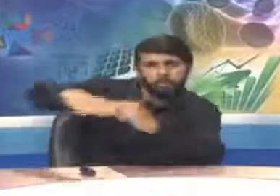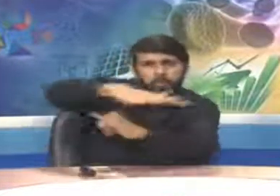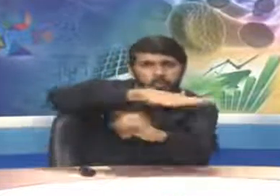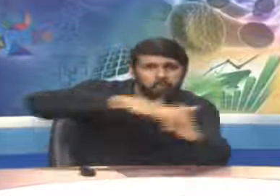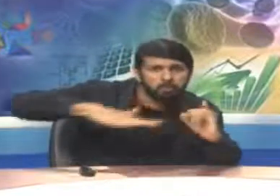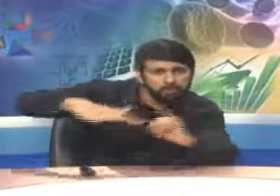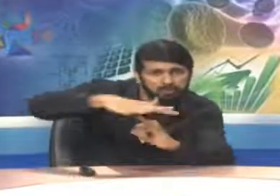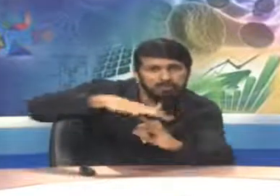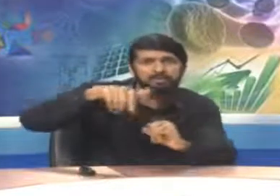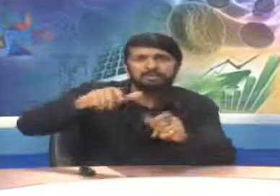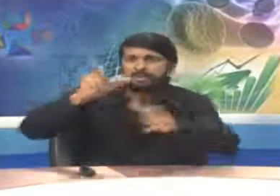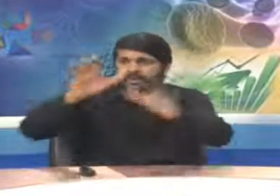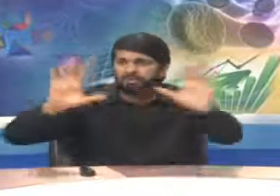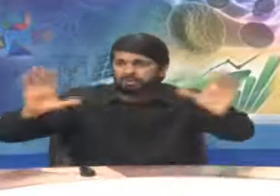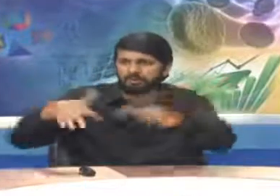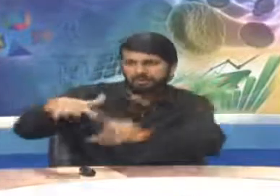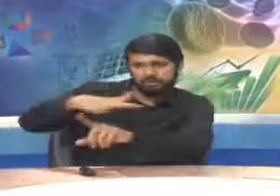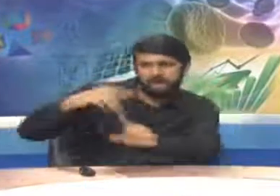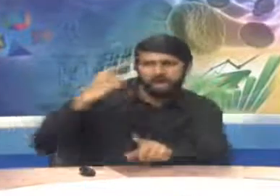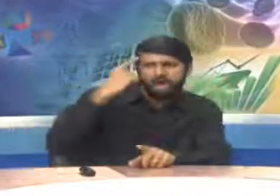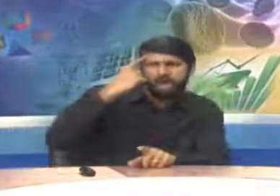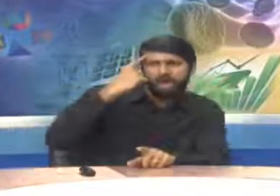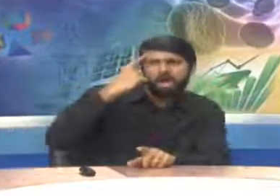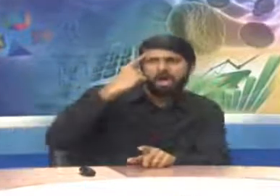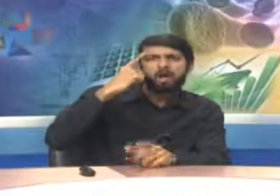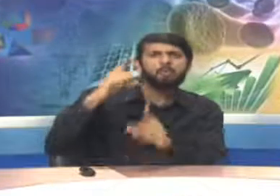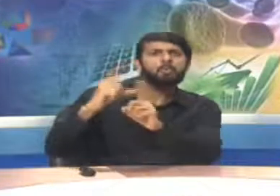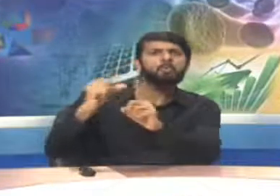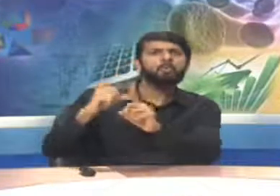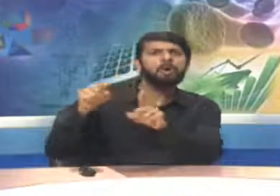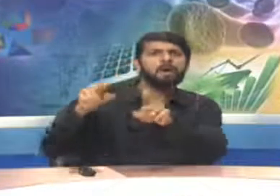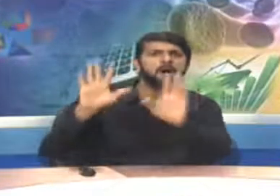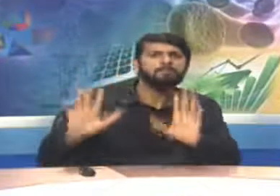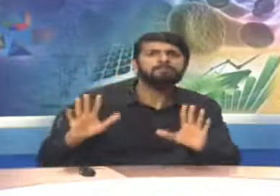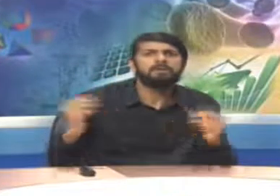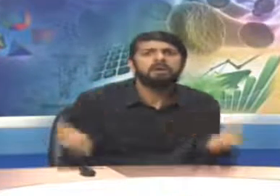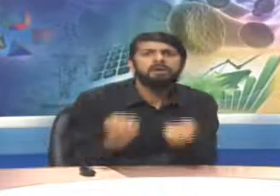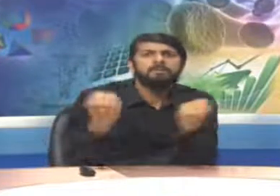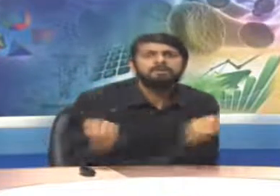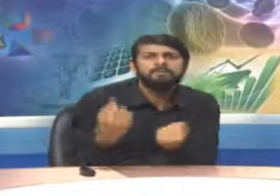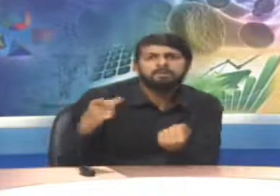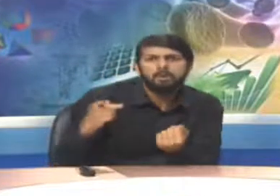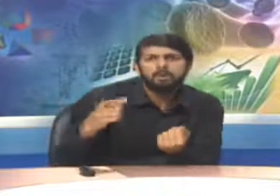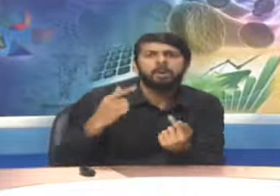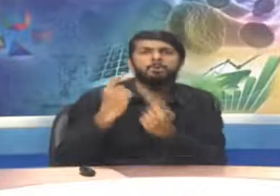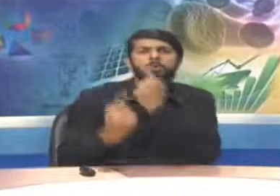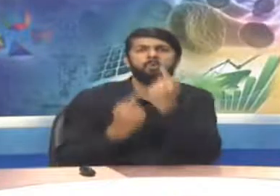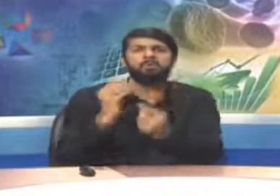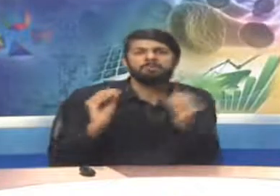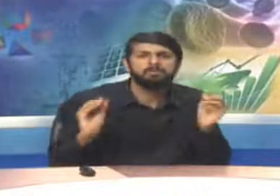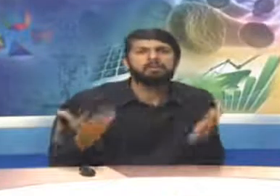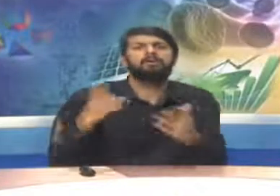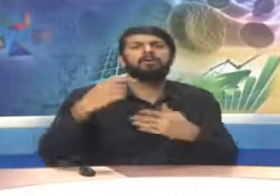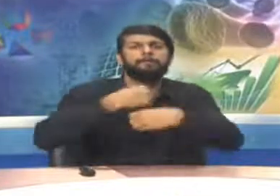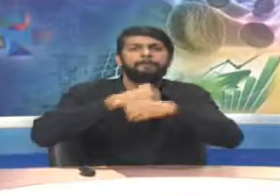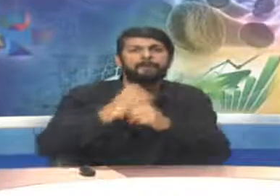They both are realized clearly the adverse effect of capitalism and in the